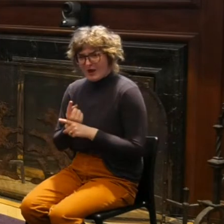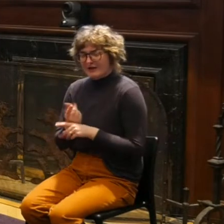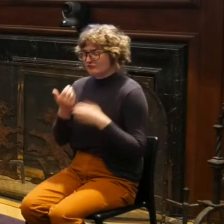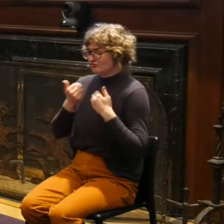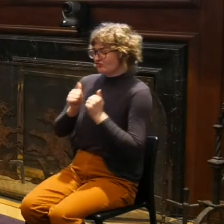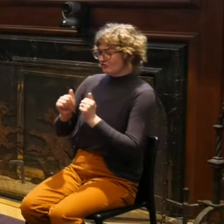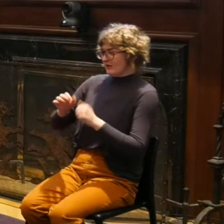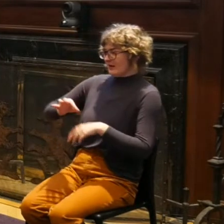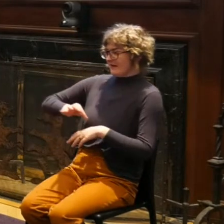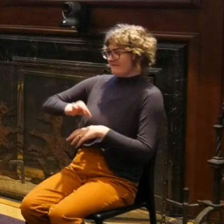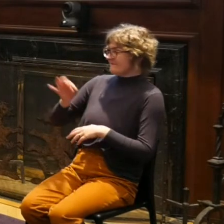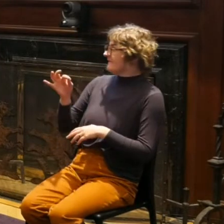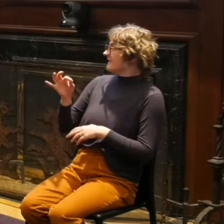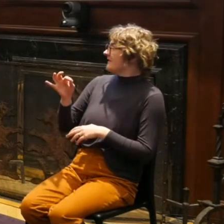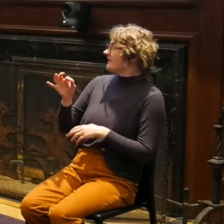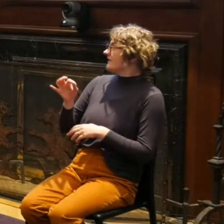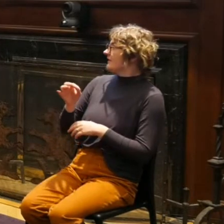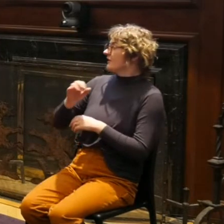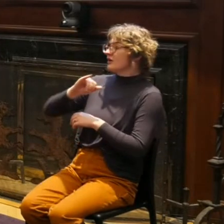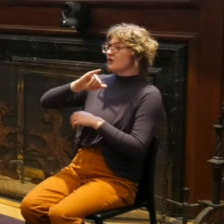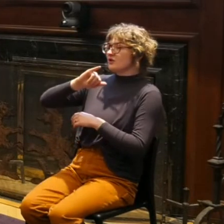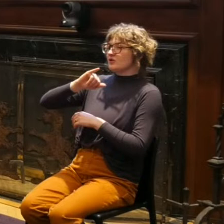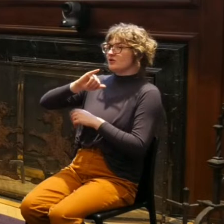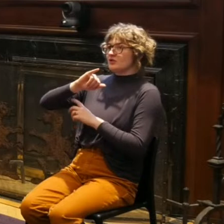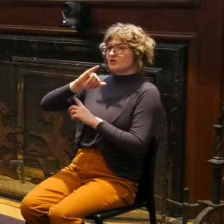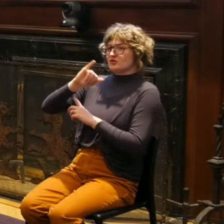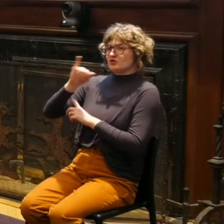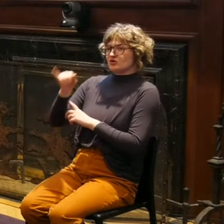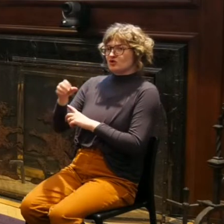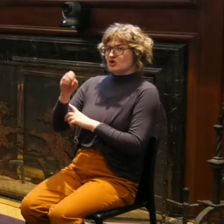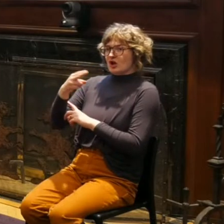trying to find this one about Dashrath Manaji,